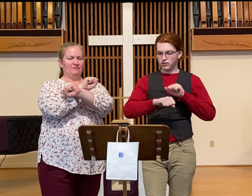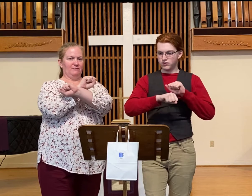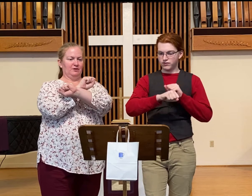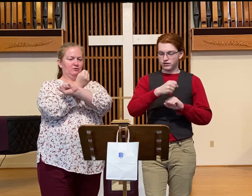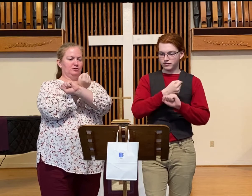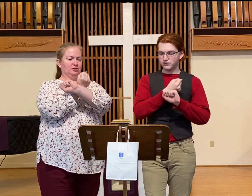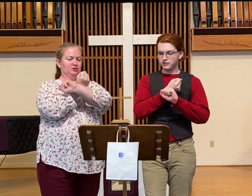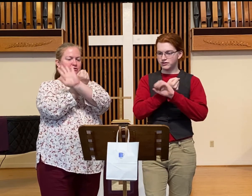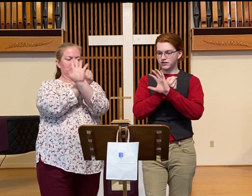refuge